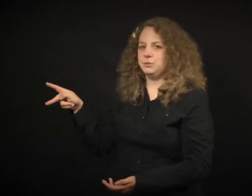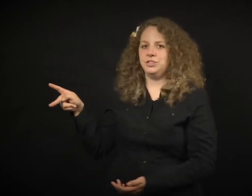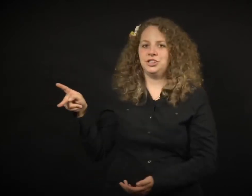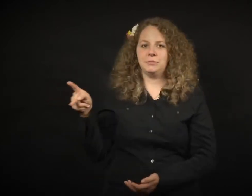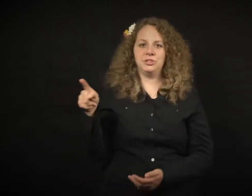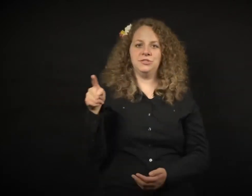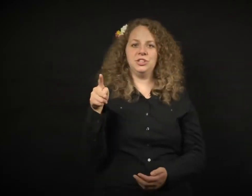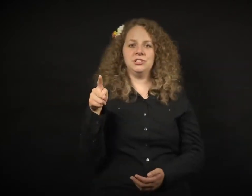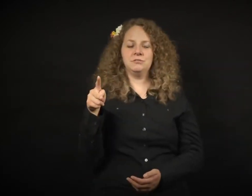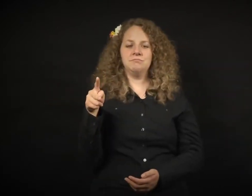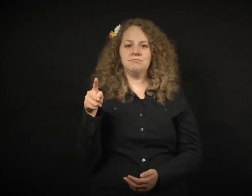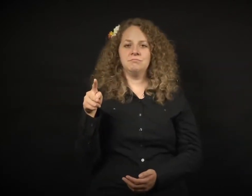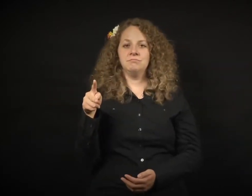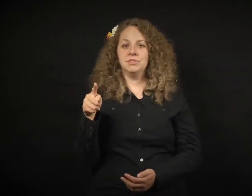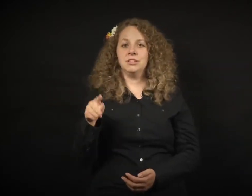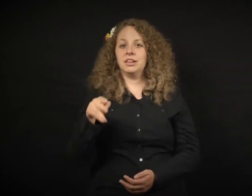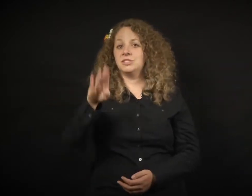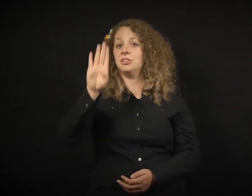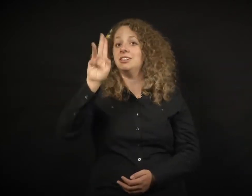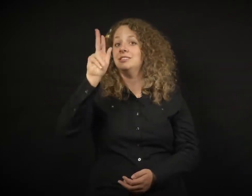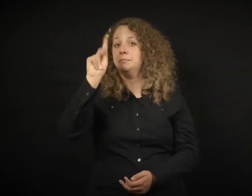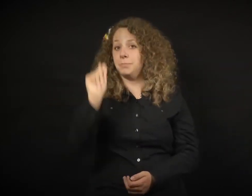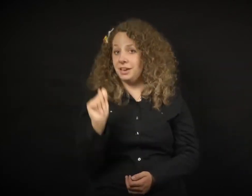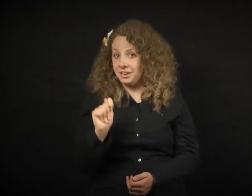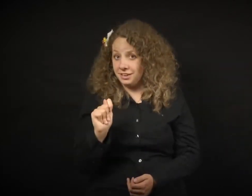between the chapter and verse, the lexicalized but,